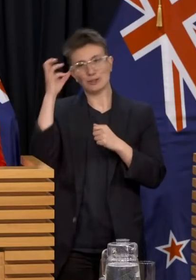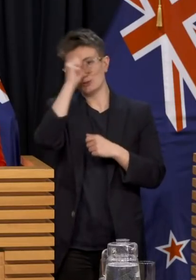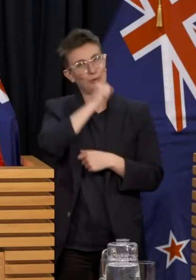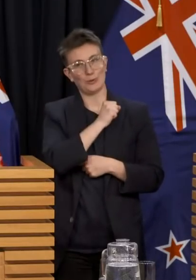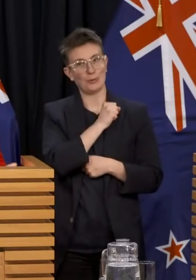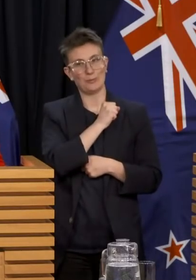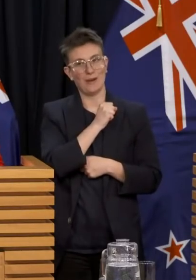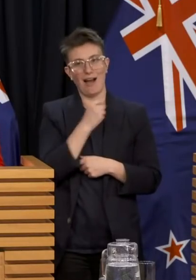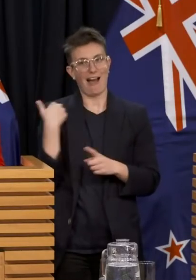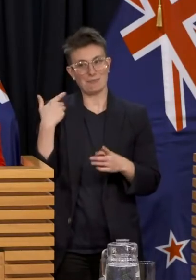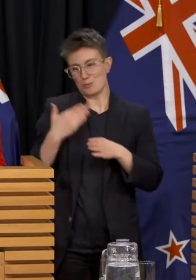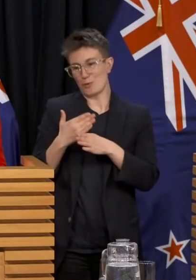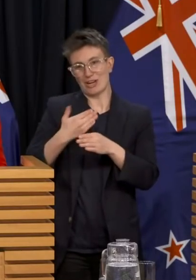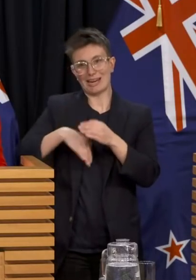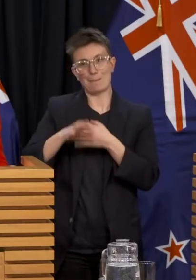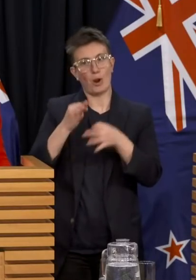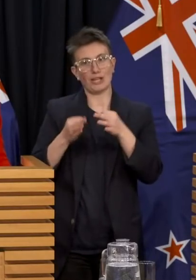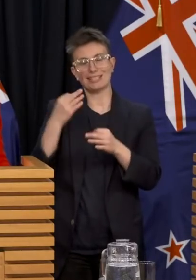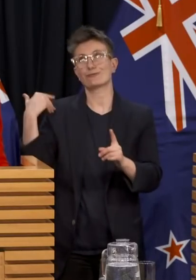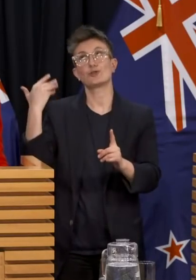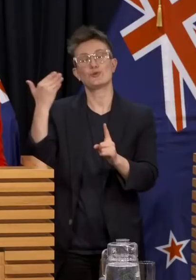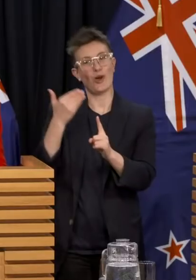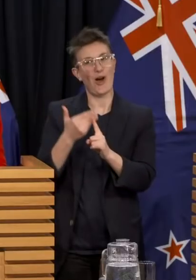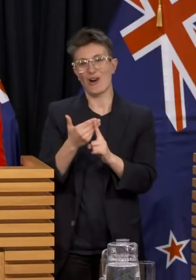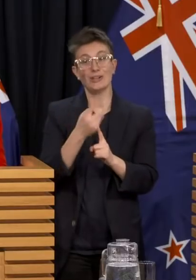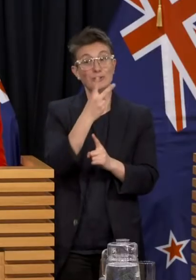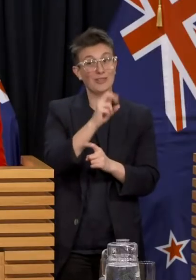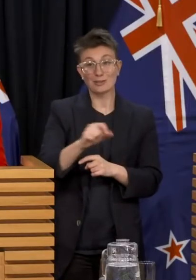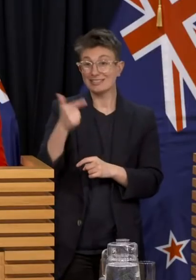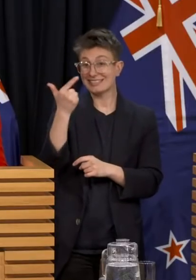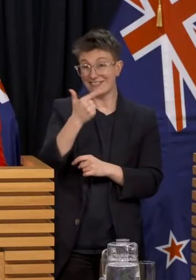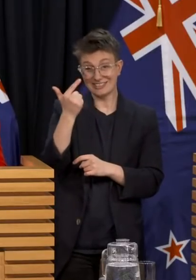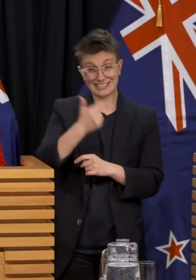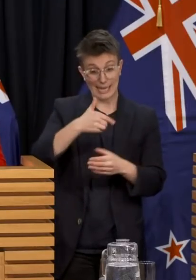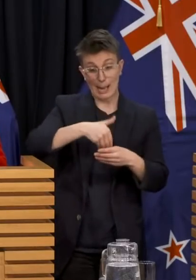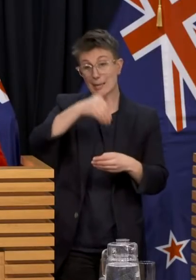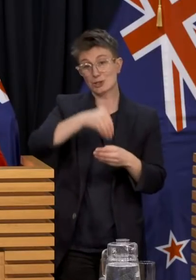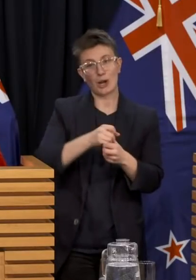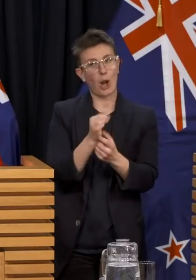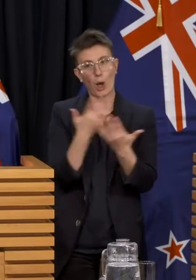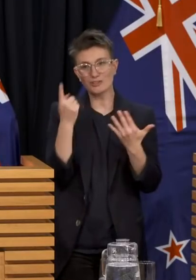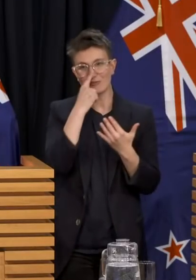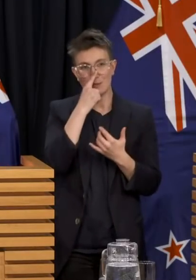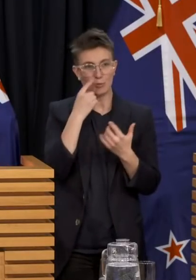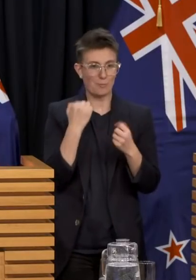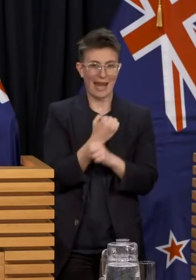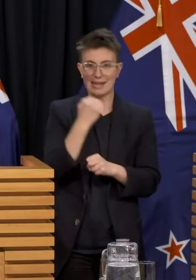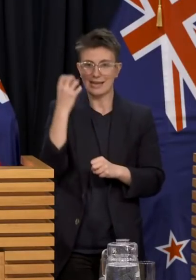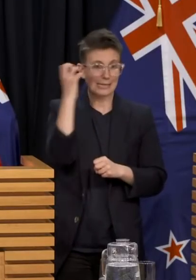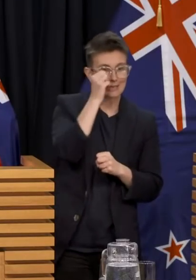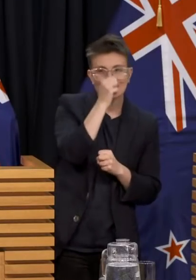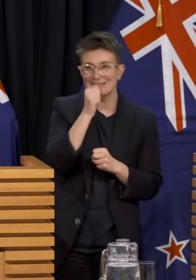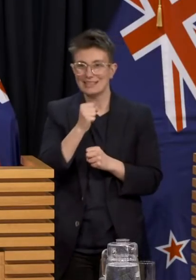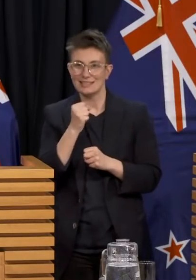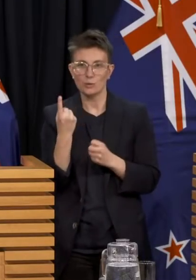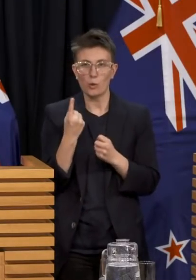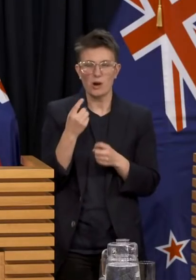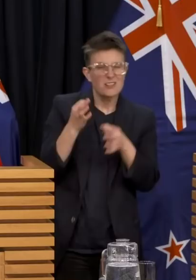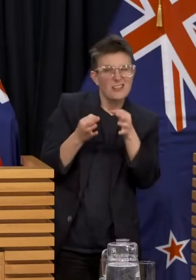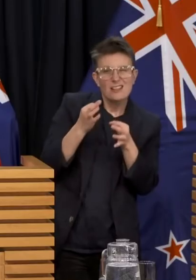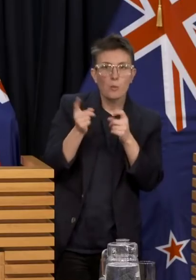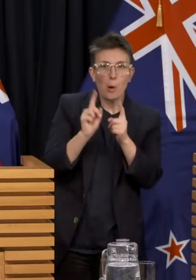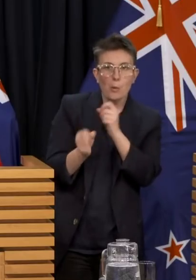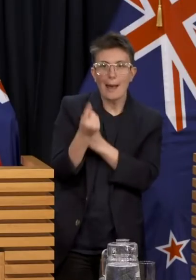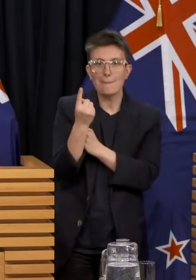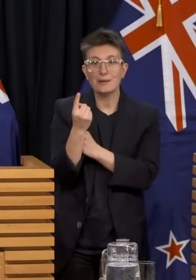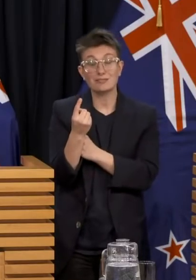granted. The 2017 election, a lot of people made assumptions about that. We will campaign hard every single day.